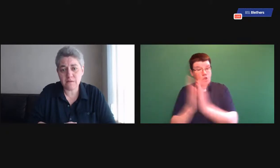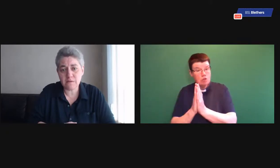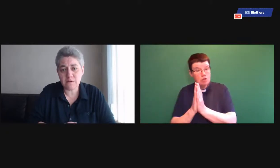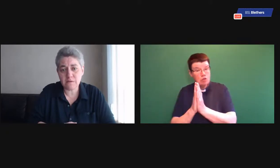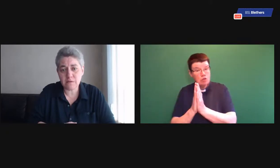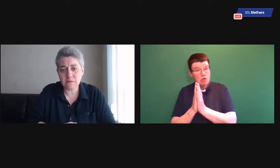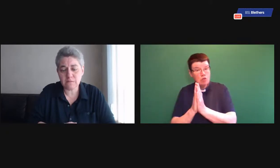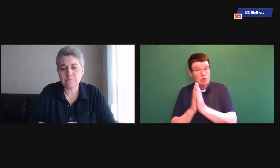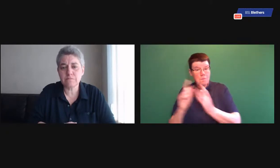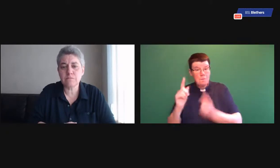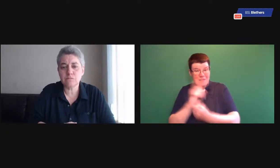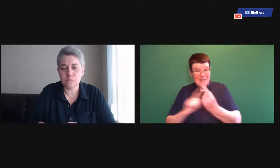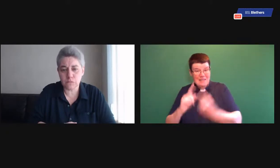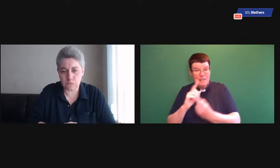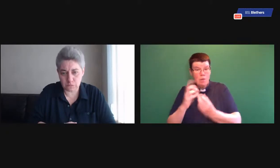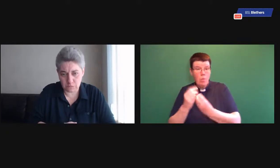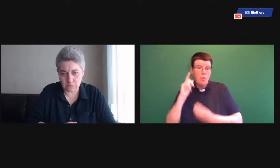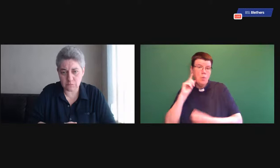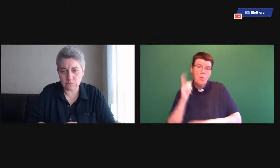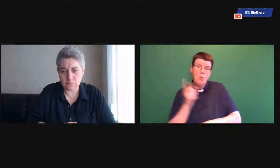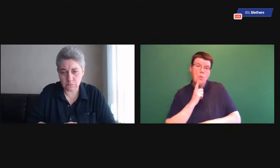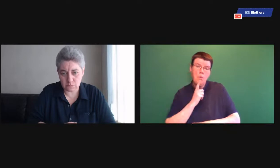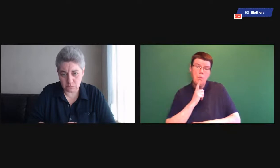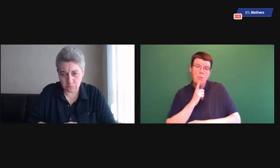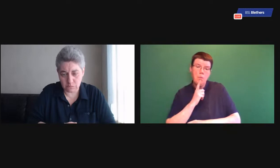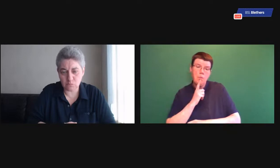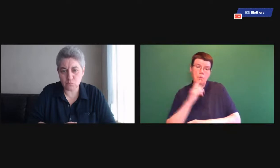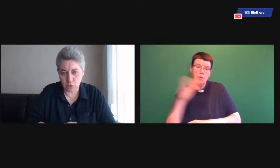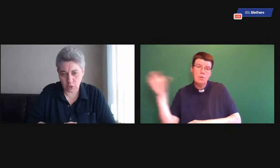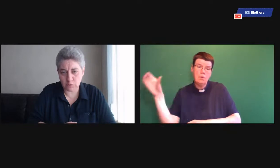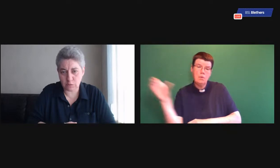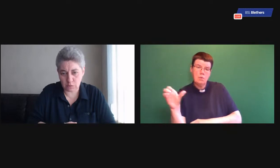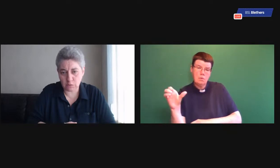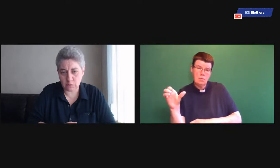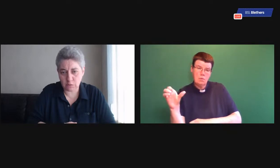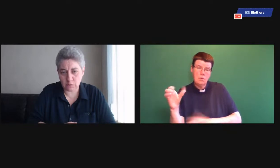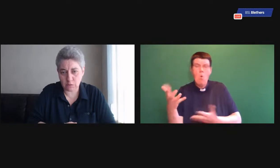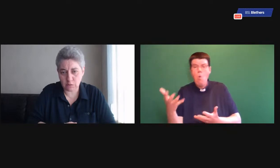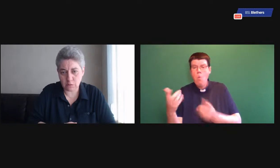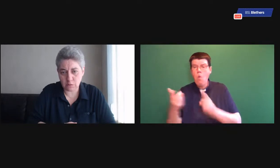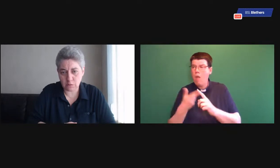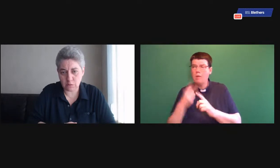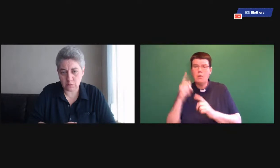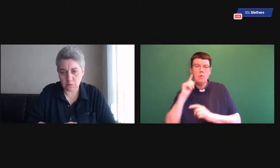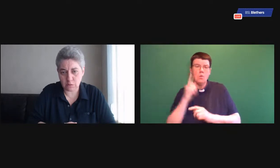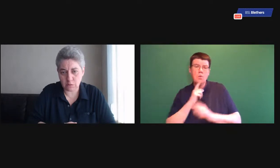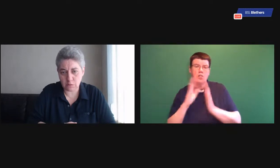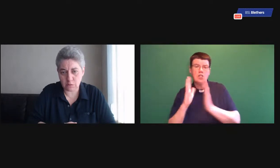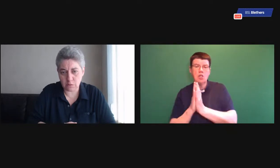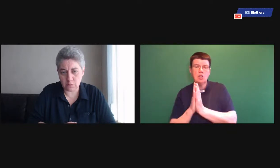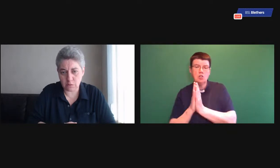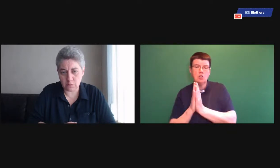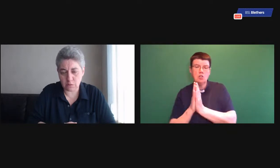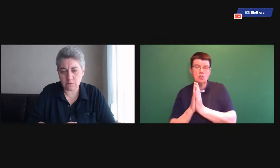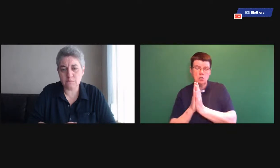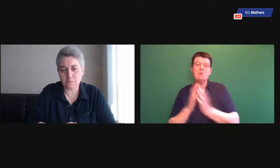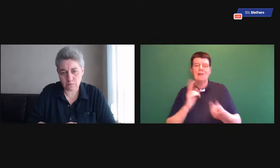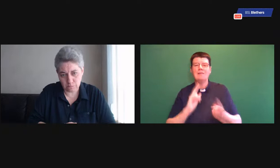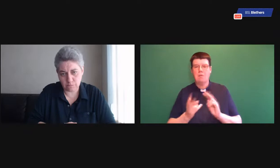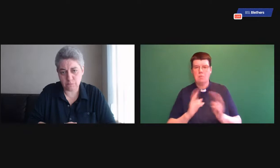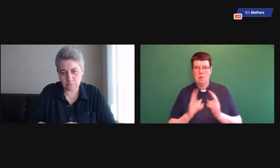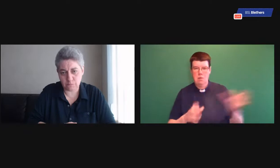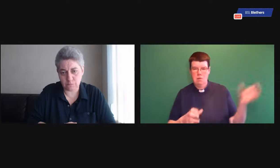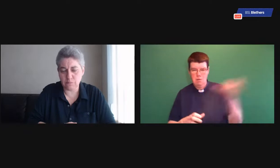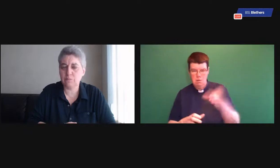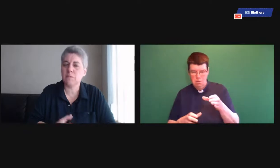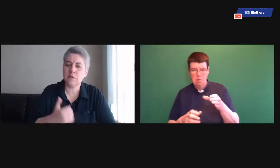However, for the deaf church or any religious activities, and there's hearing people there, or or maybe